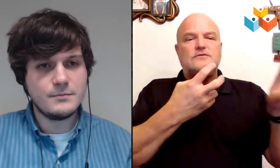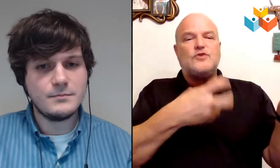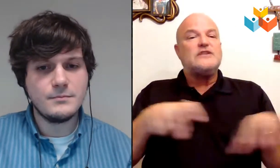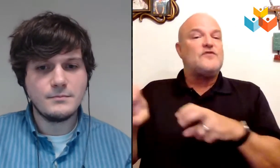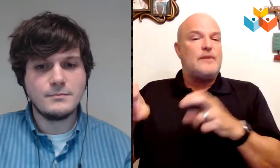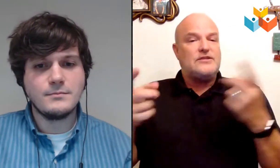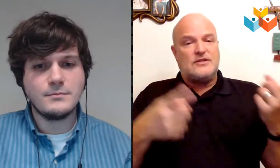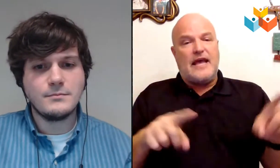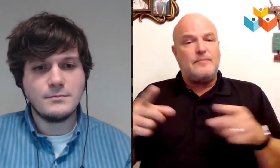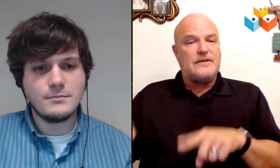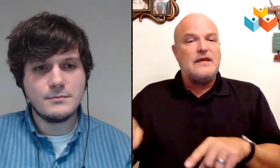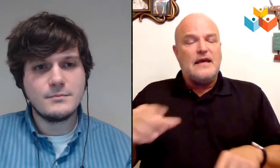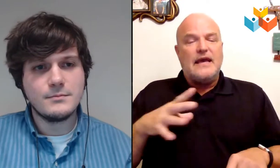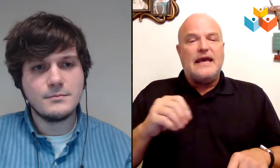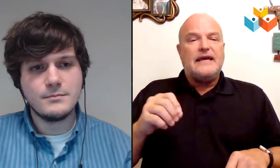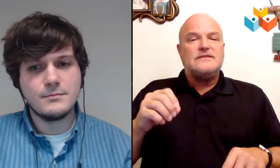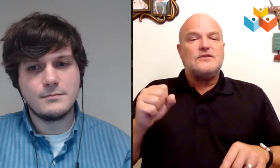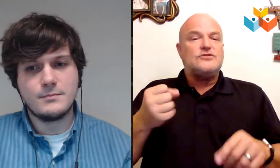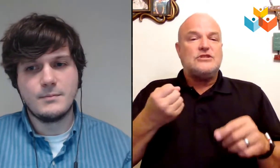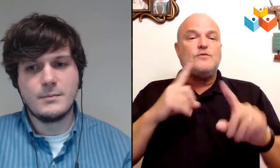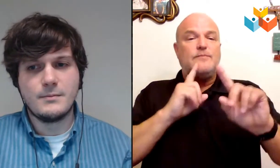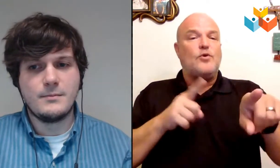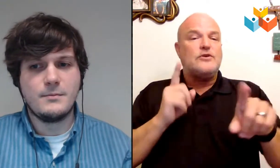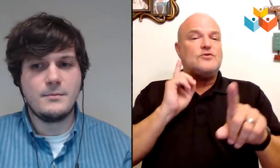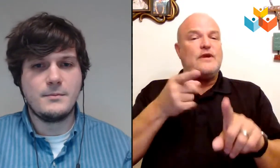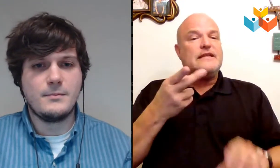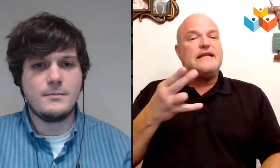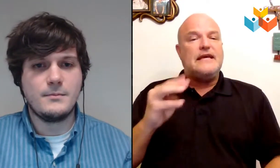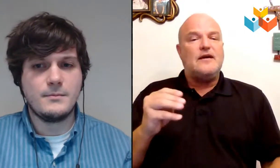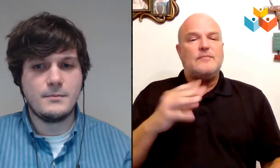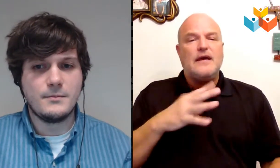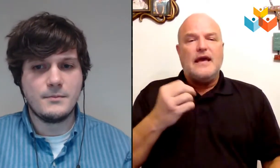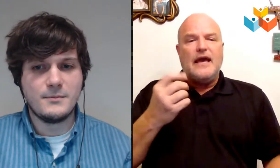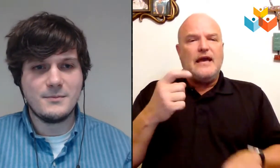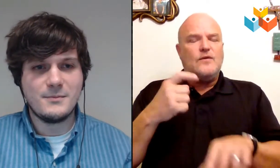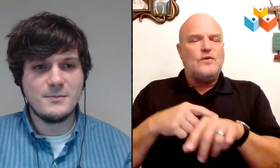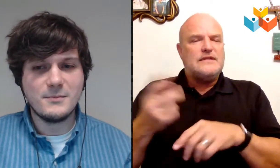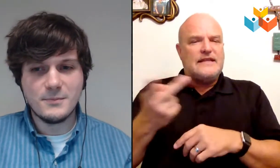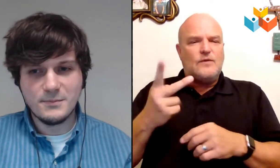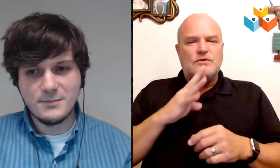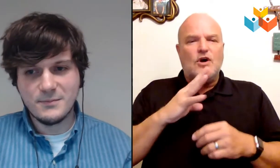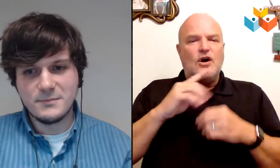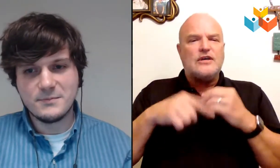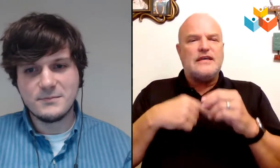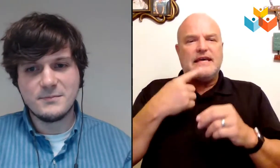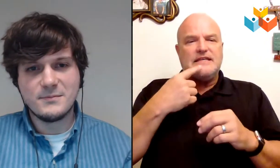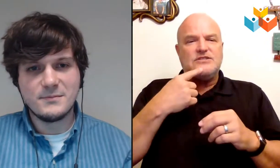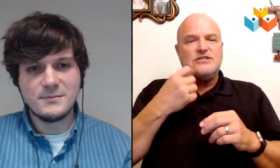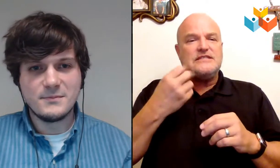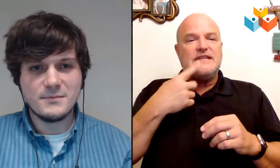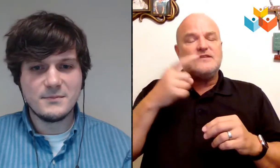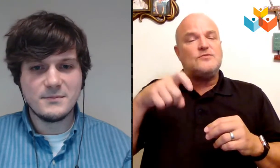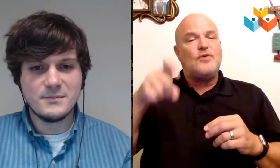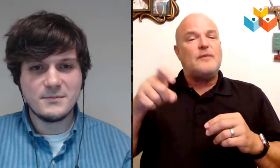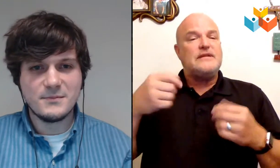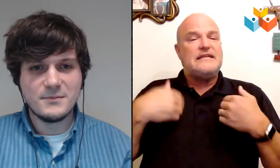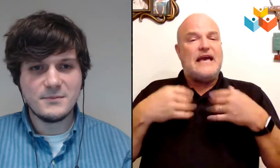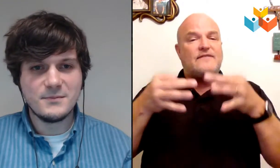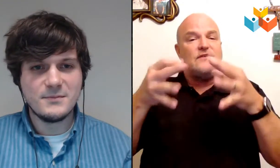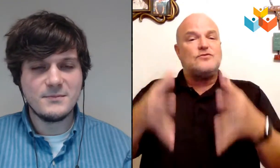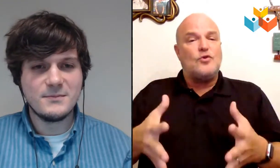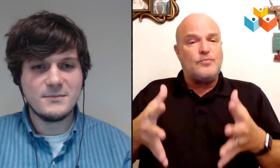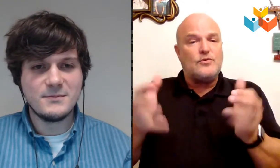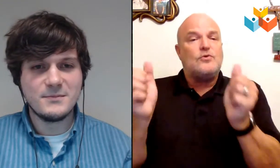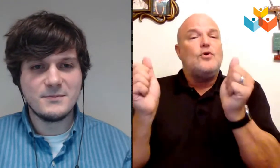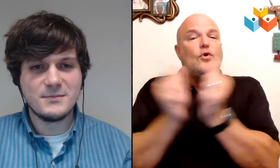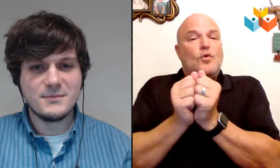before transformation happened. And so she reported directly to him. And one day they were talking, and she said that you probably need to